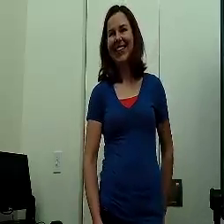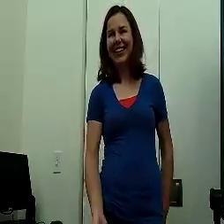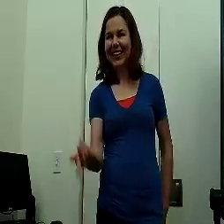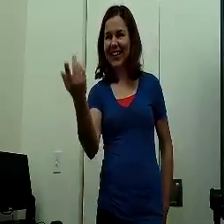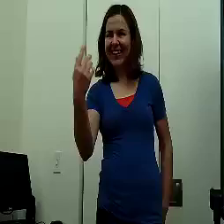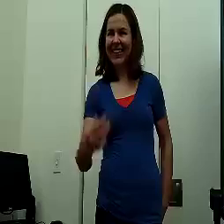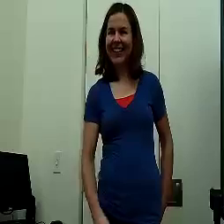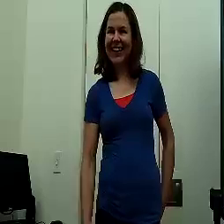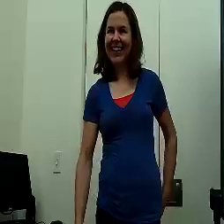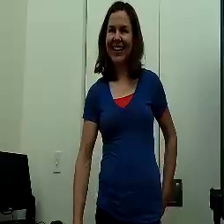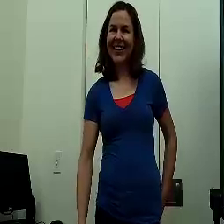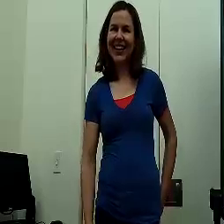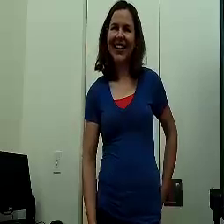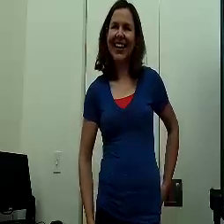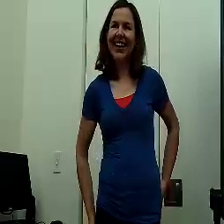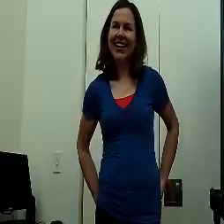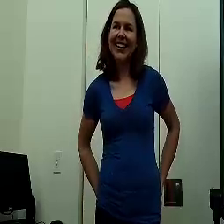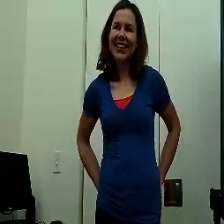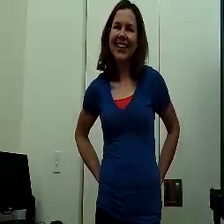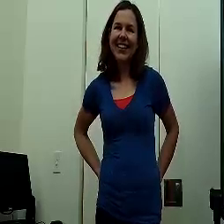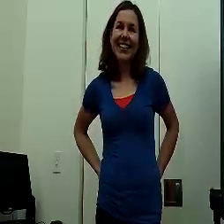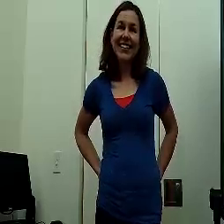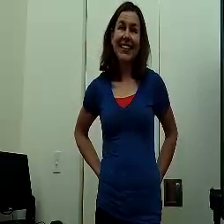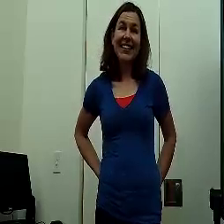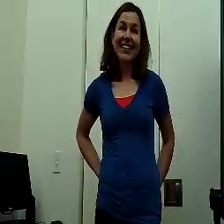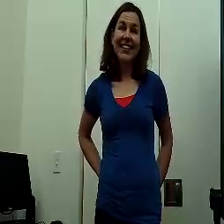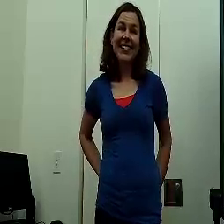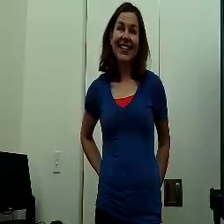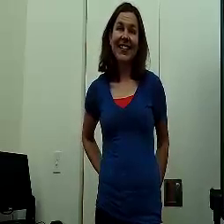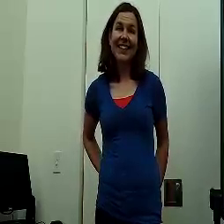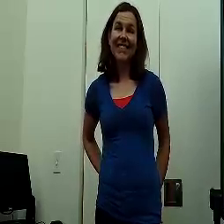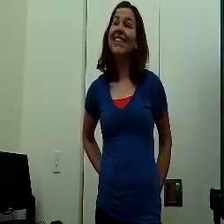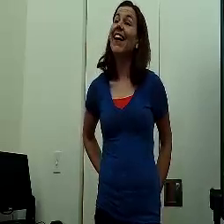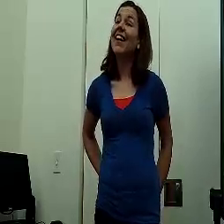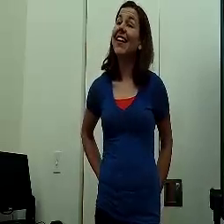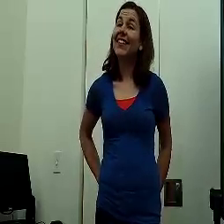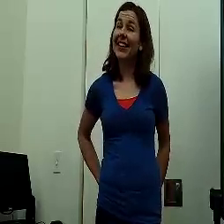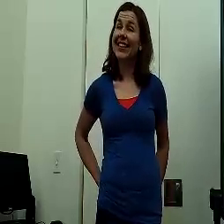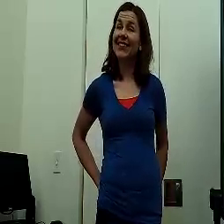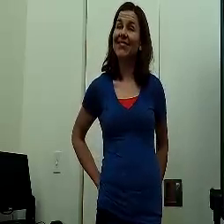She did not see us. Yeah. Right? She did not look over here. Chris?